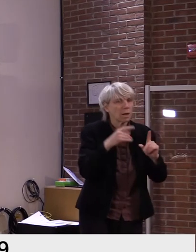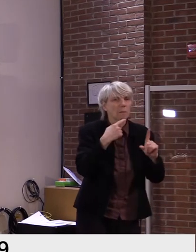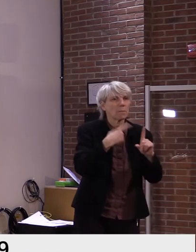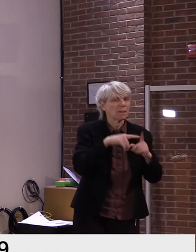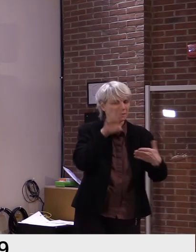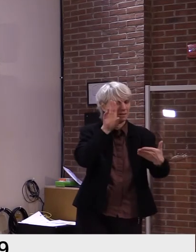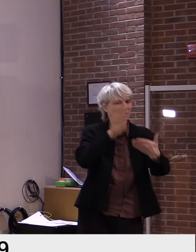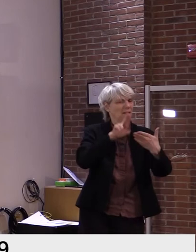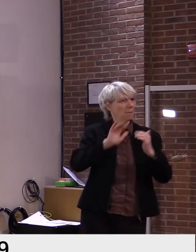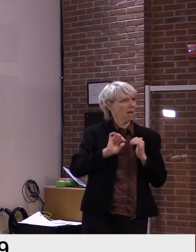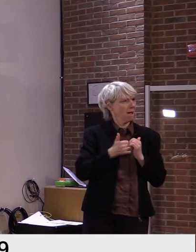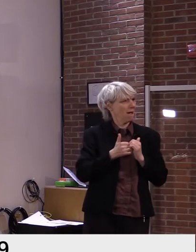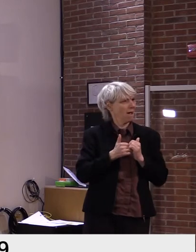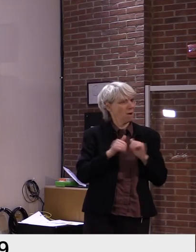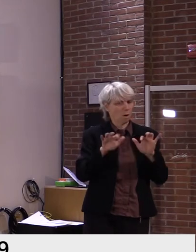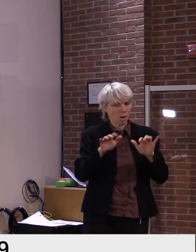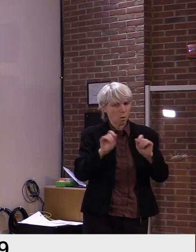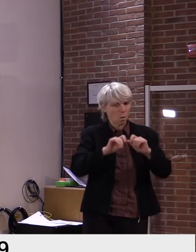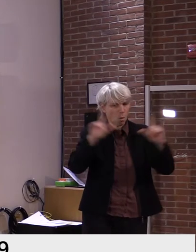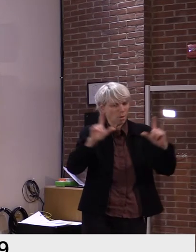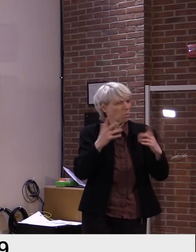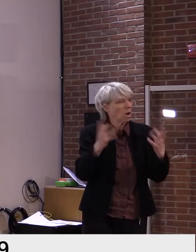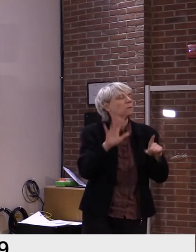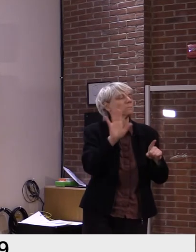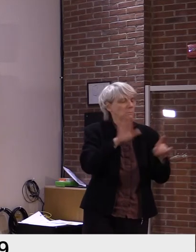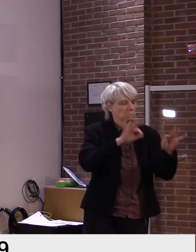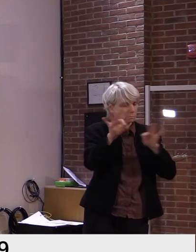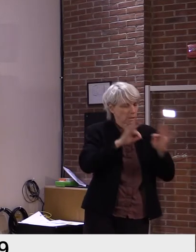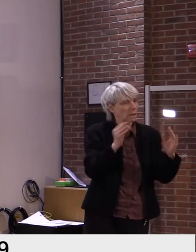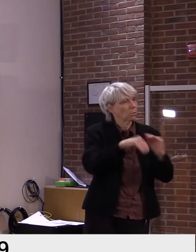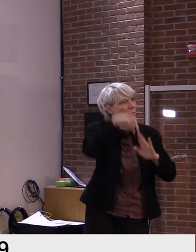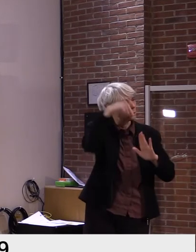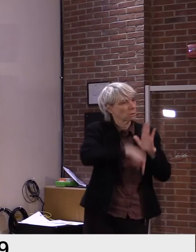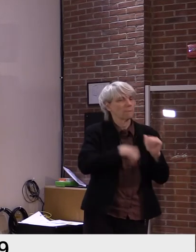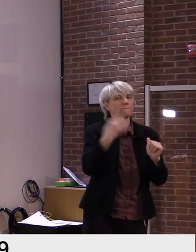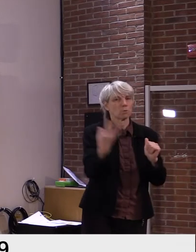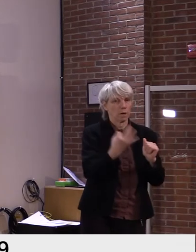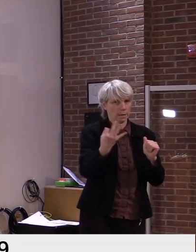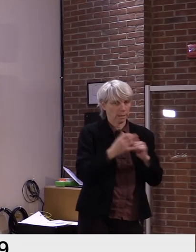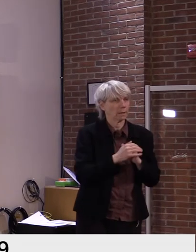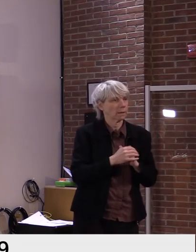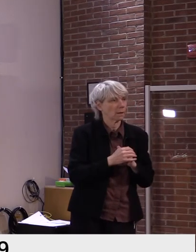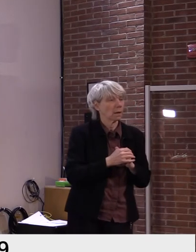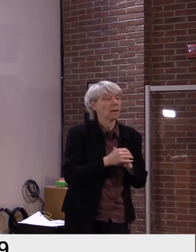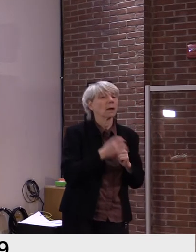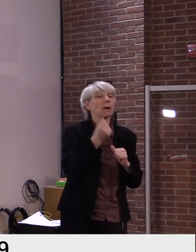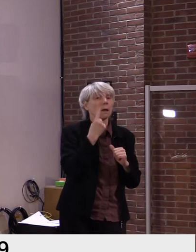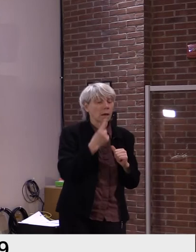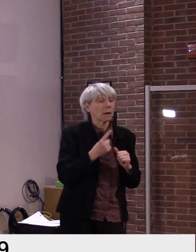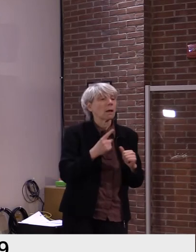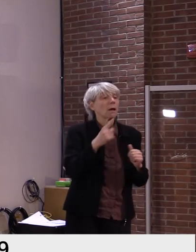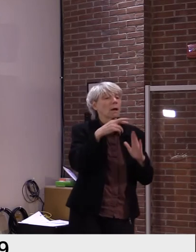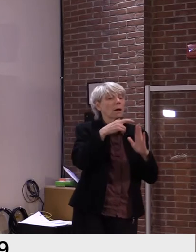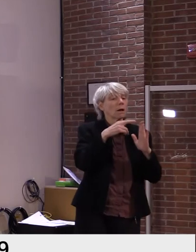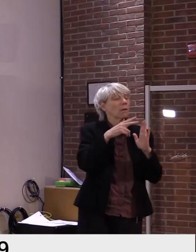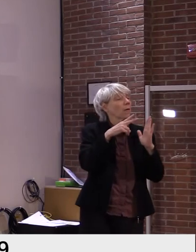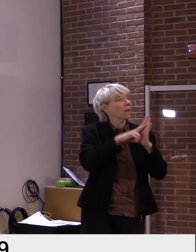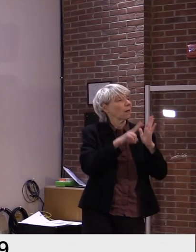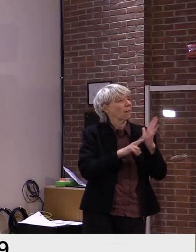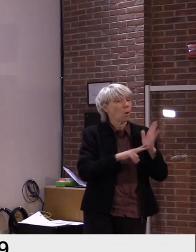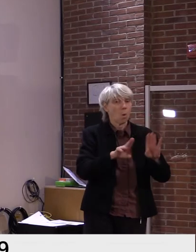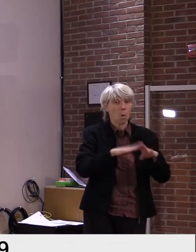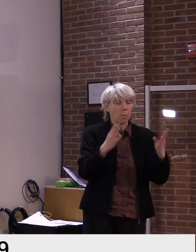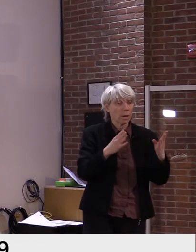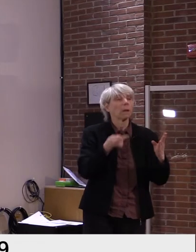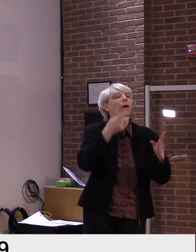be happening on Friday. I will also then set up the schedule. Once we have registration, set up the schedule beyond